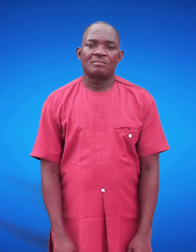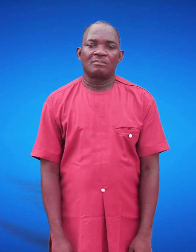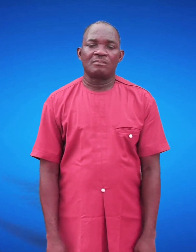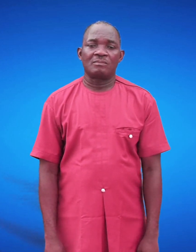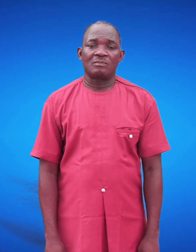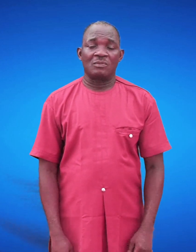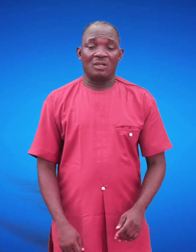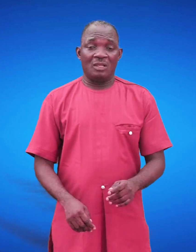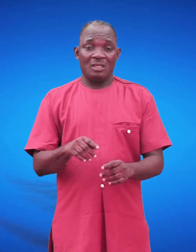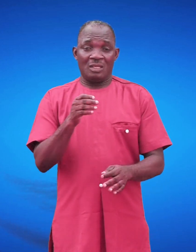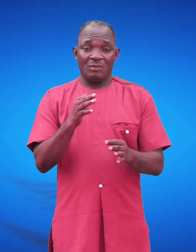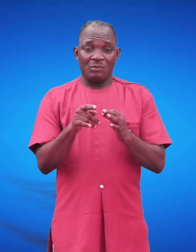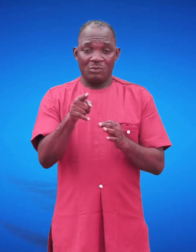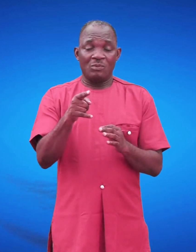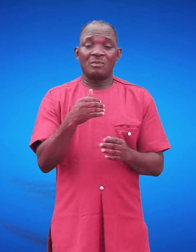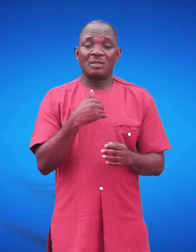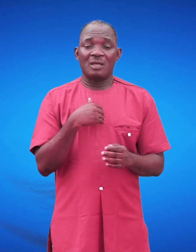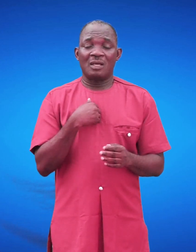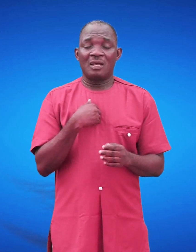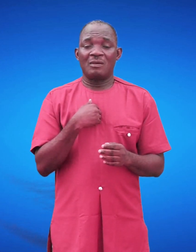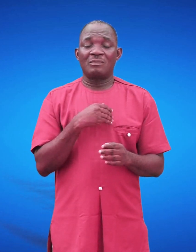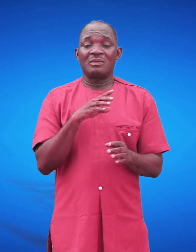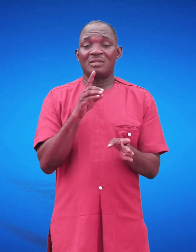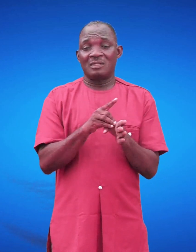If you have a disability.